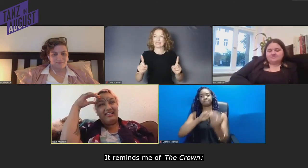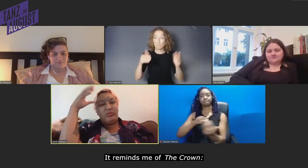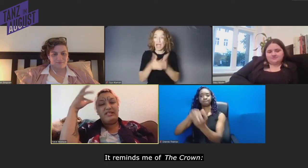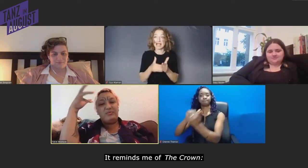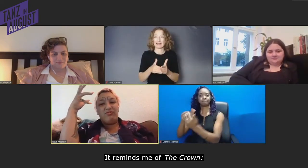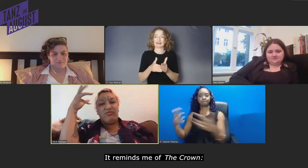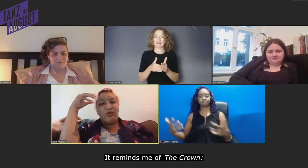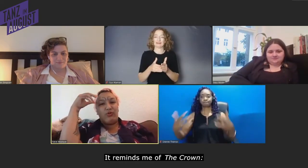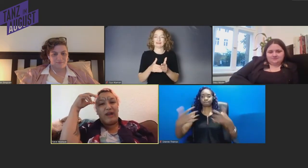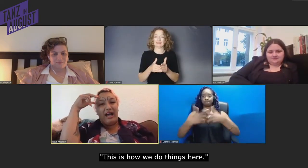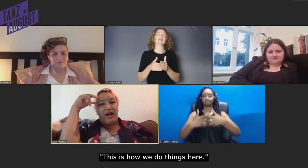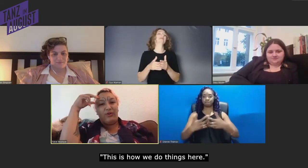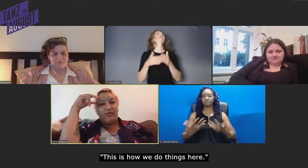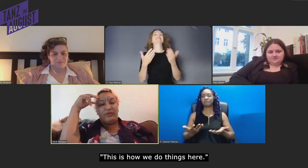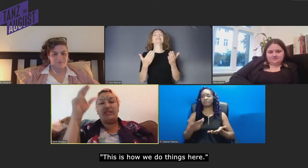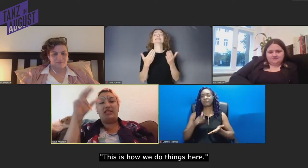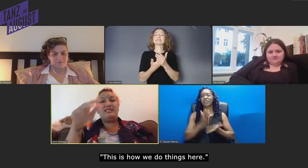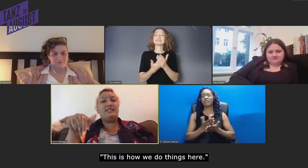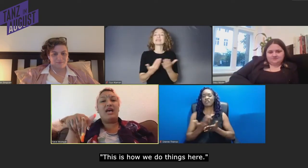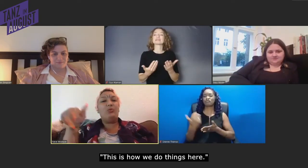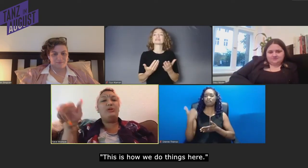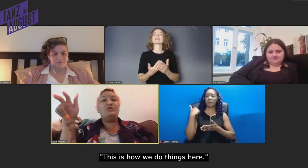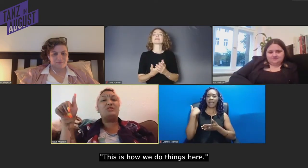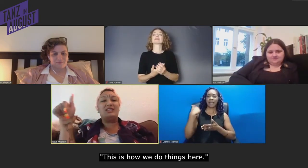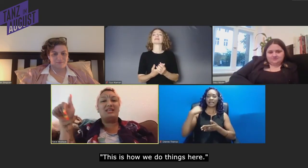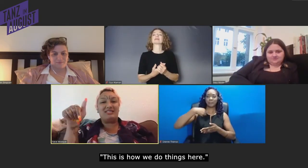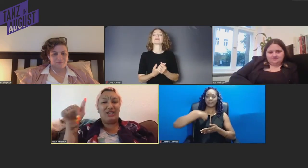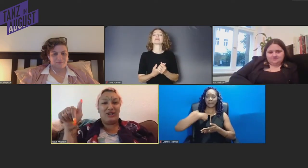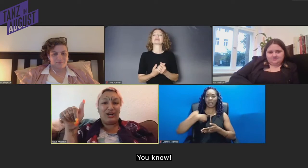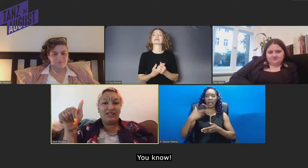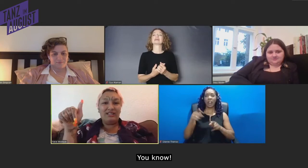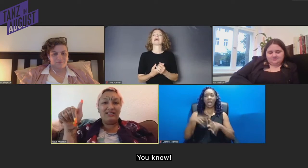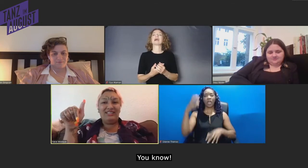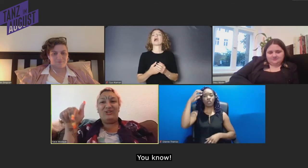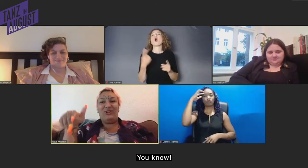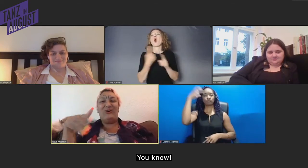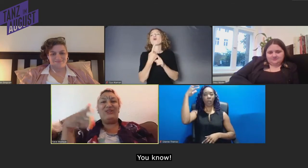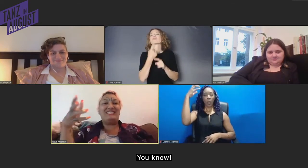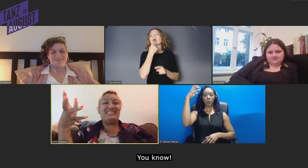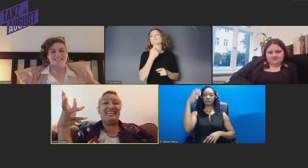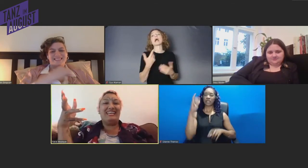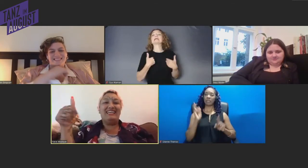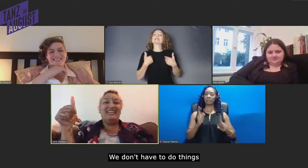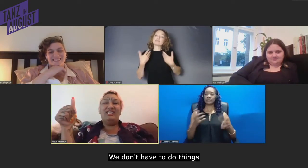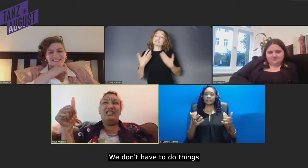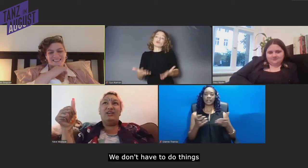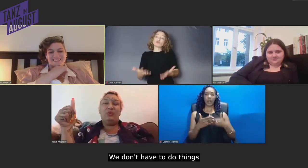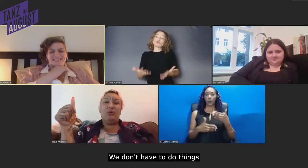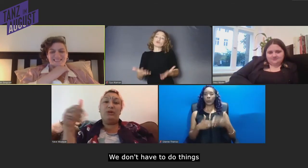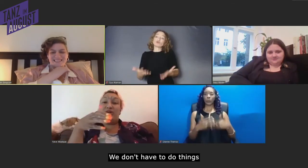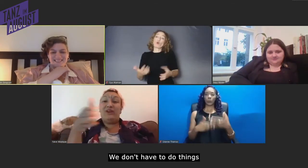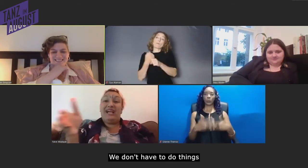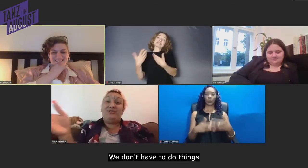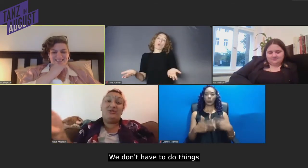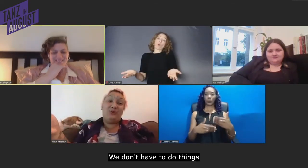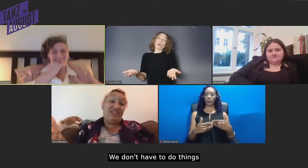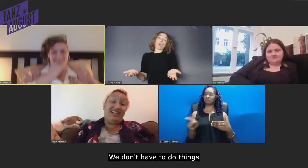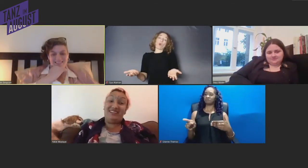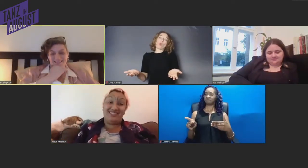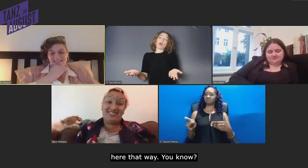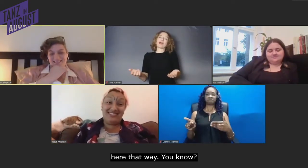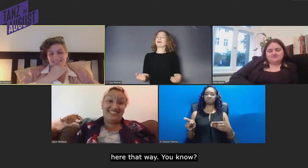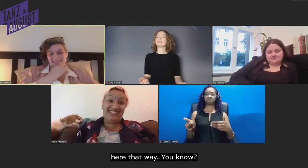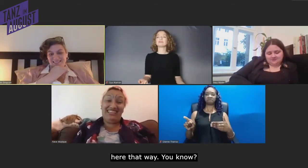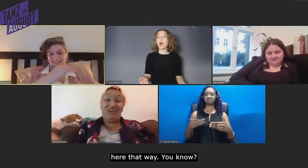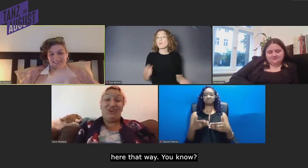it reminds me of The Crown. Of like, this is how we do things here, and it's like, we don't have to do